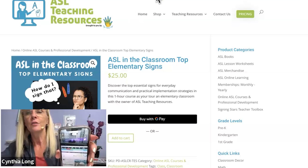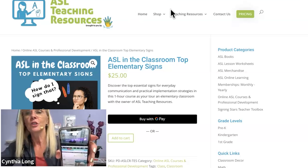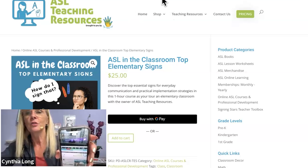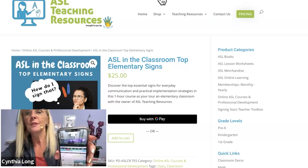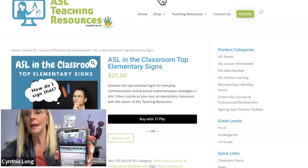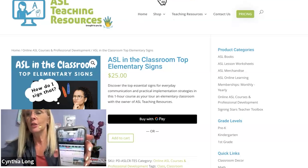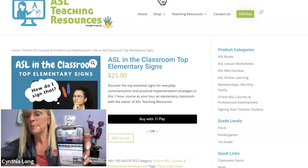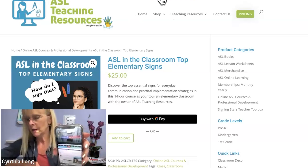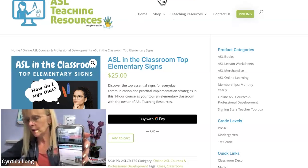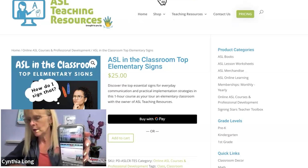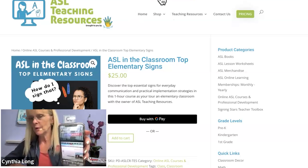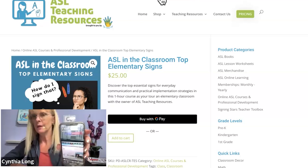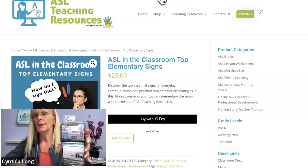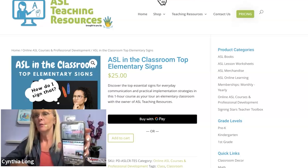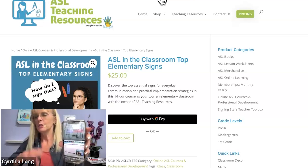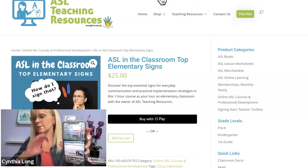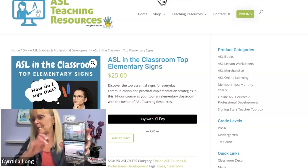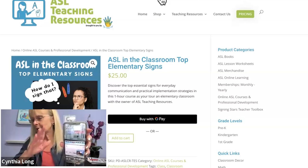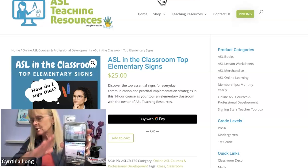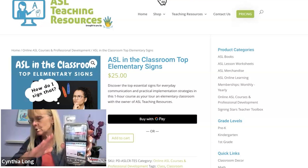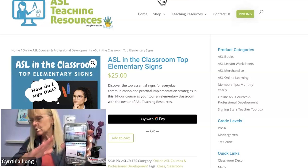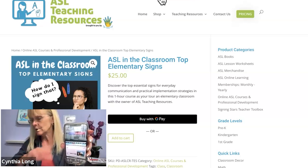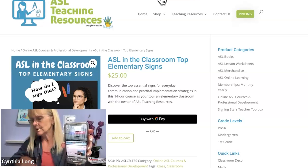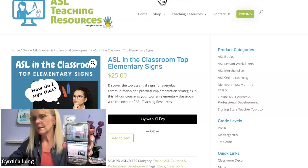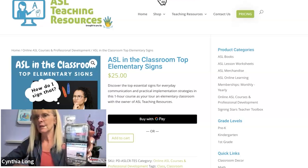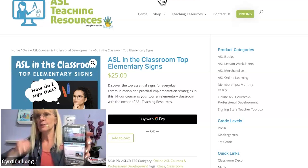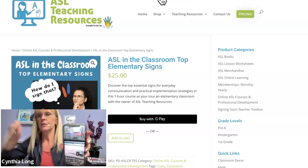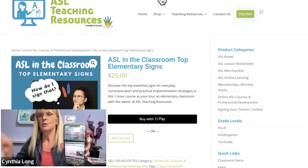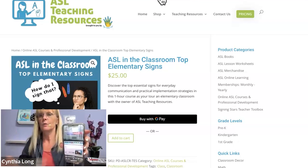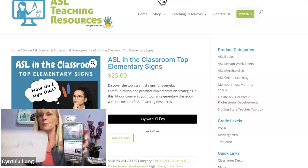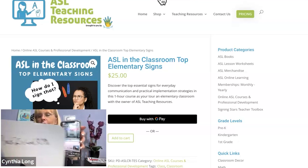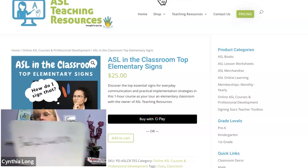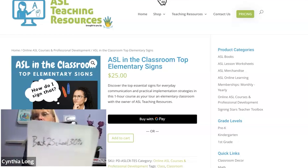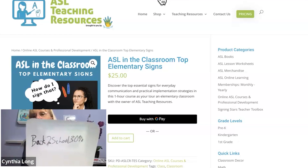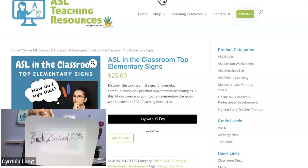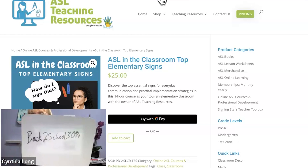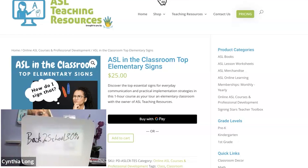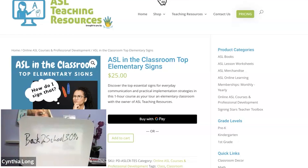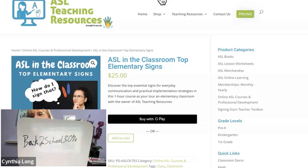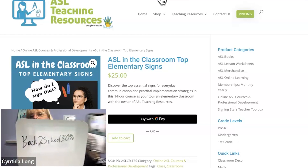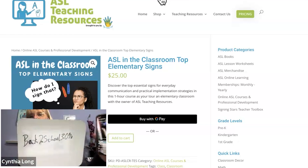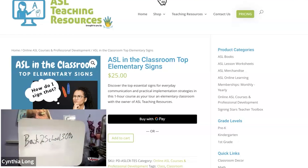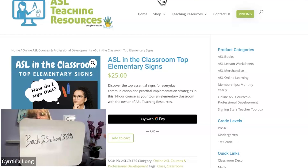just use that coupon code, which is back to school. And I'll show it to you one more time. Back to school.